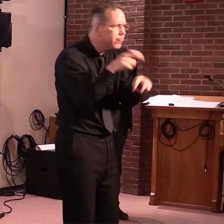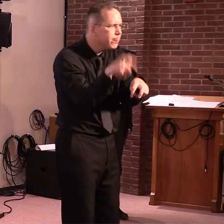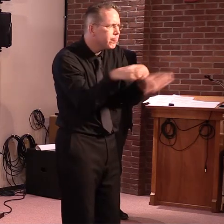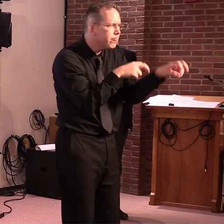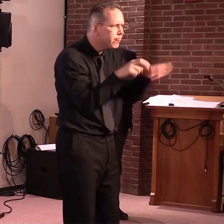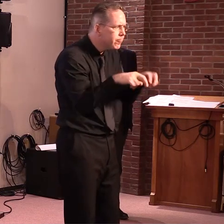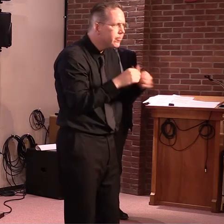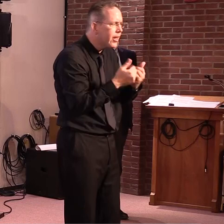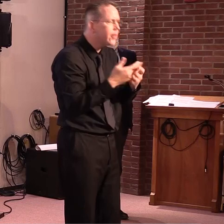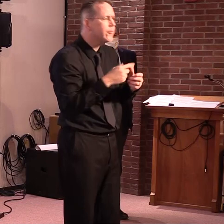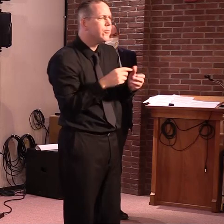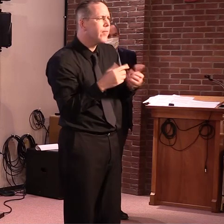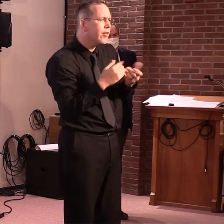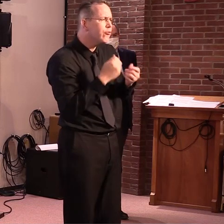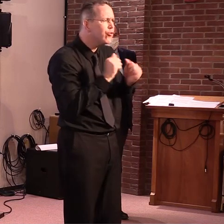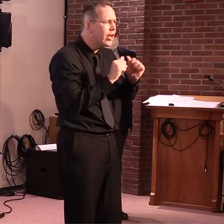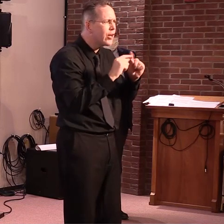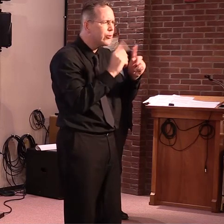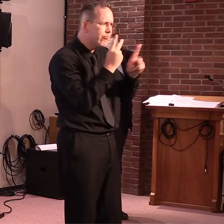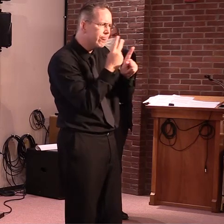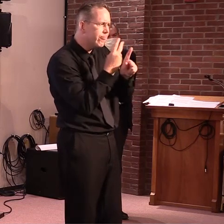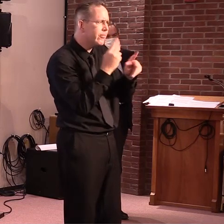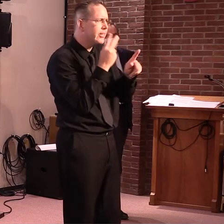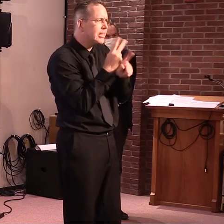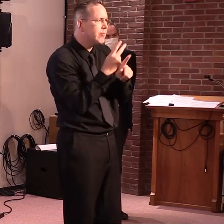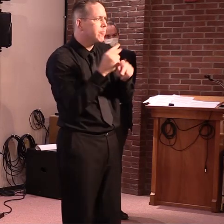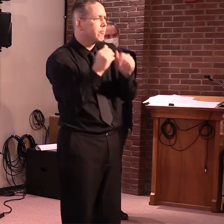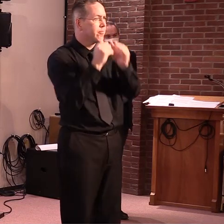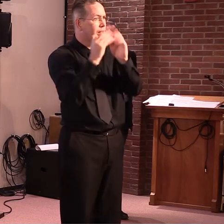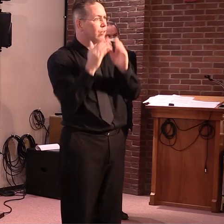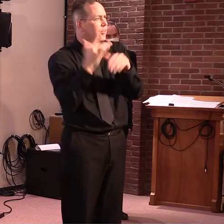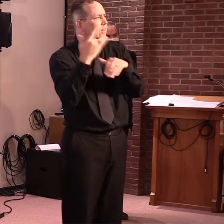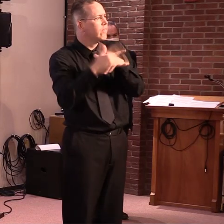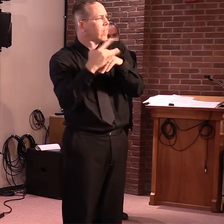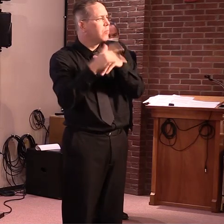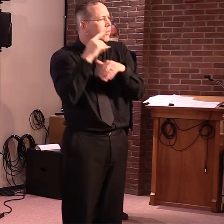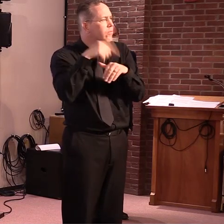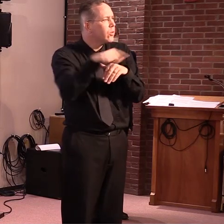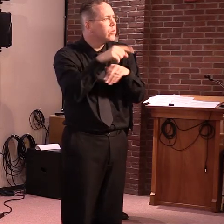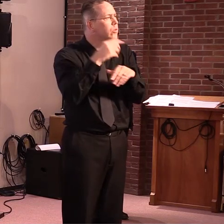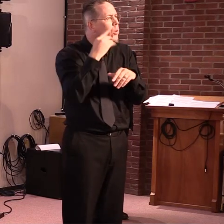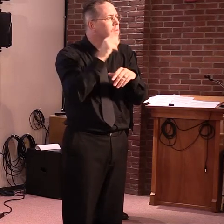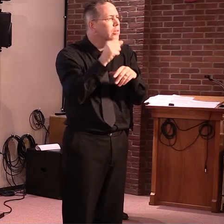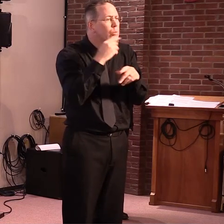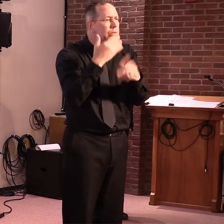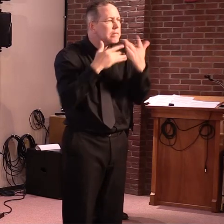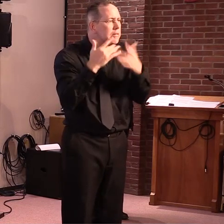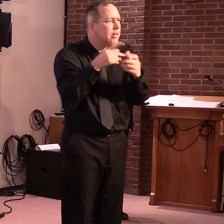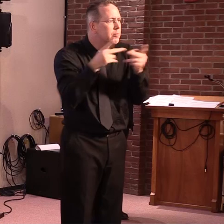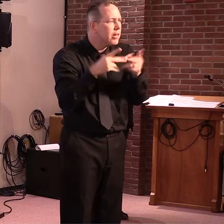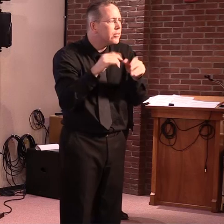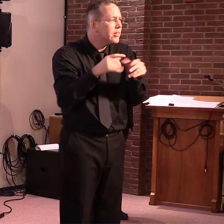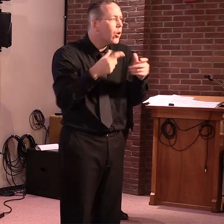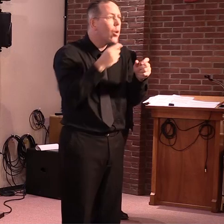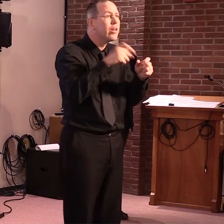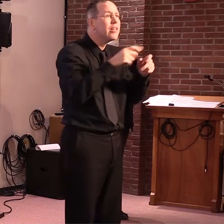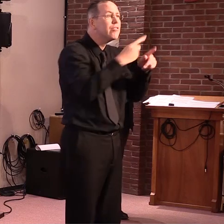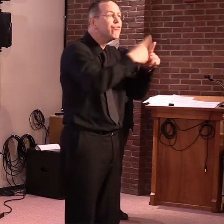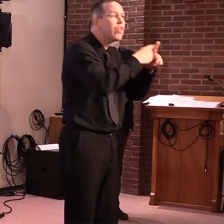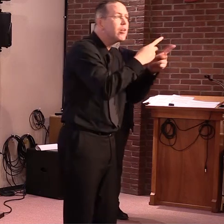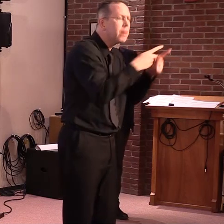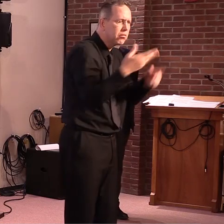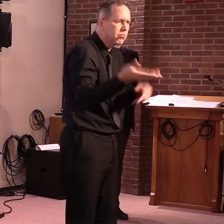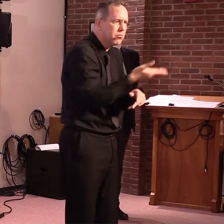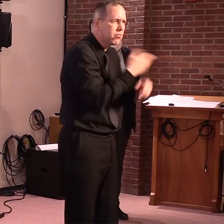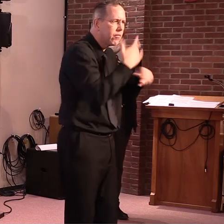might I add, just let me back up for a second, might I add, this is in addition to what the governor has